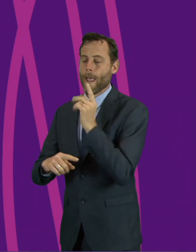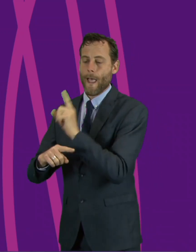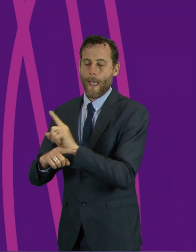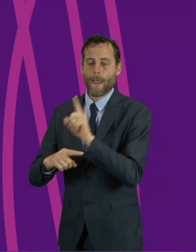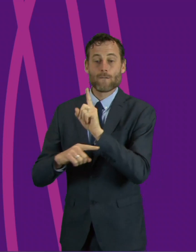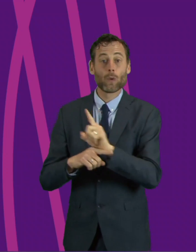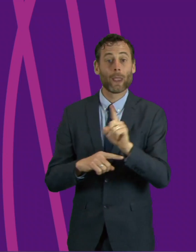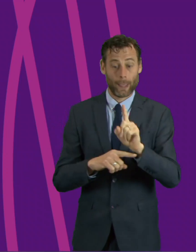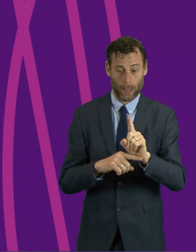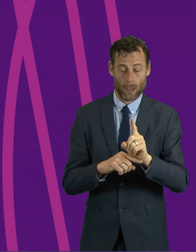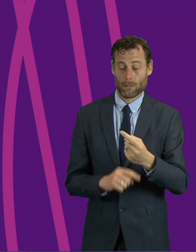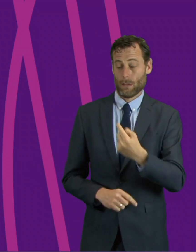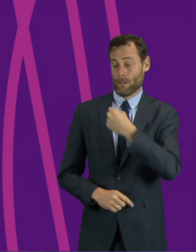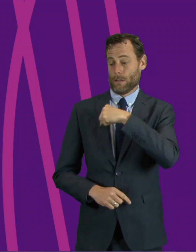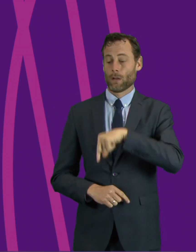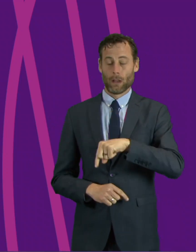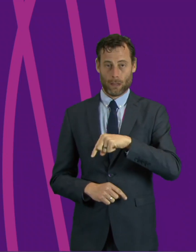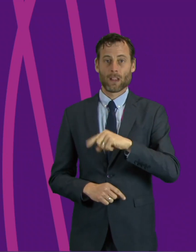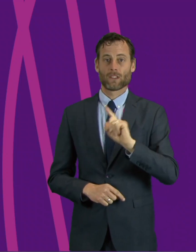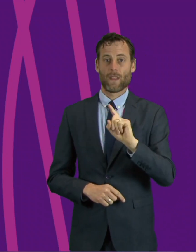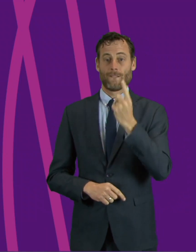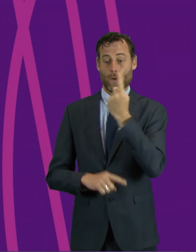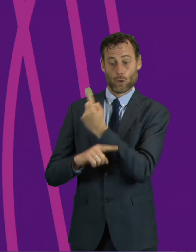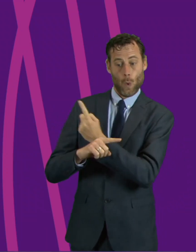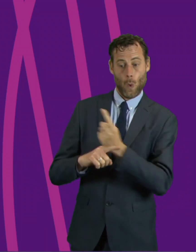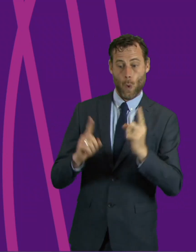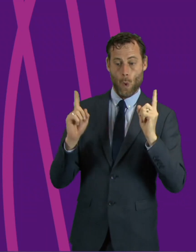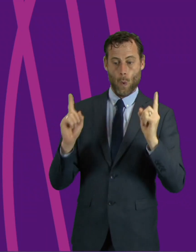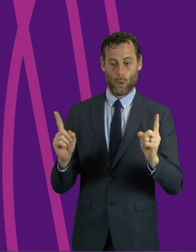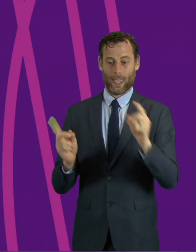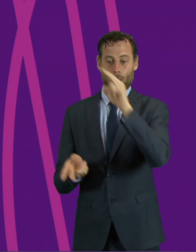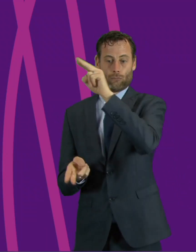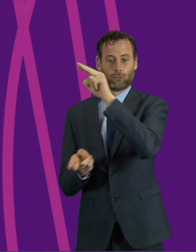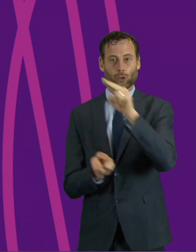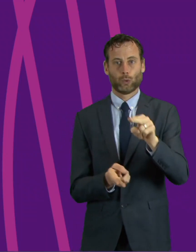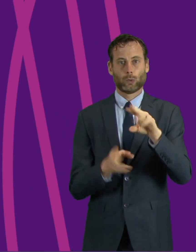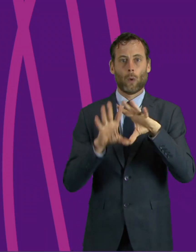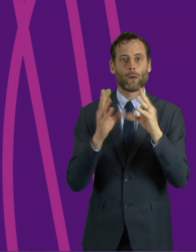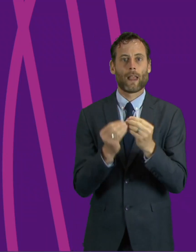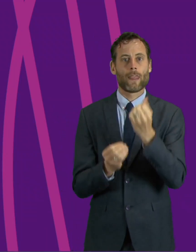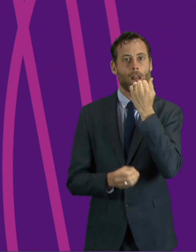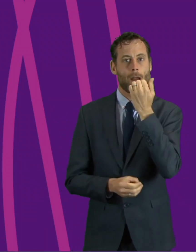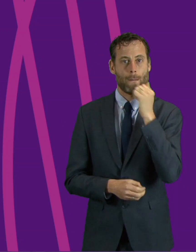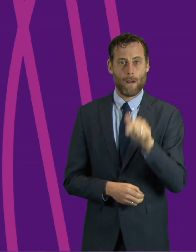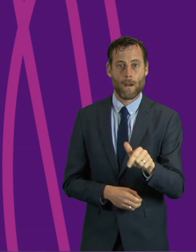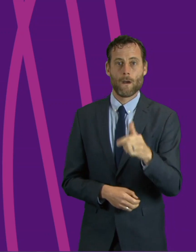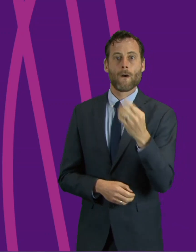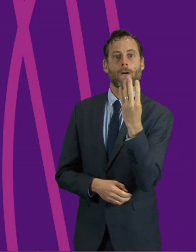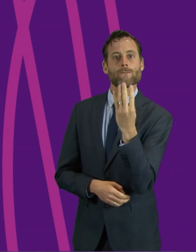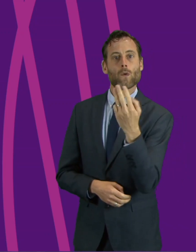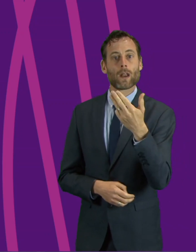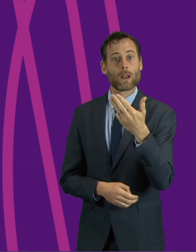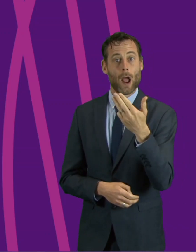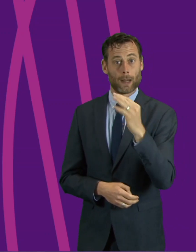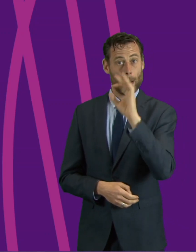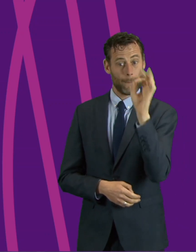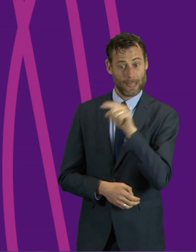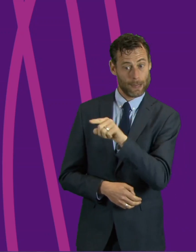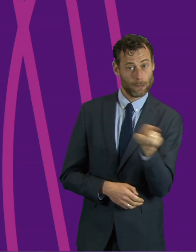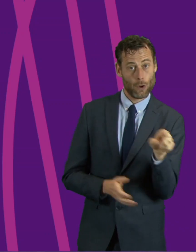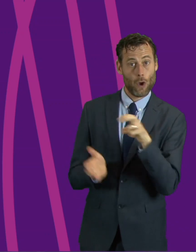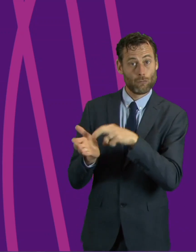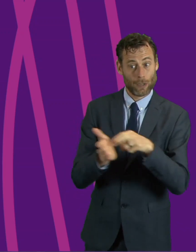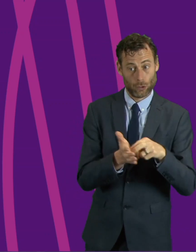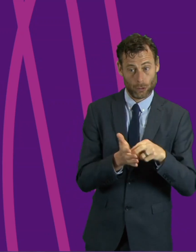COVID-19 deaths we've seen since the first death related to the virus was registered. 49% of all registered COVID-19 deaths occurred in